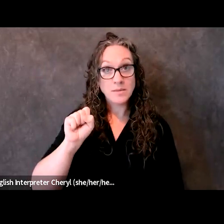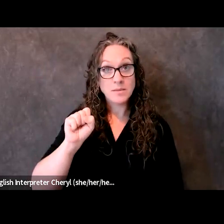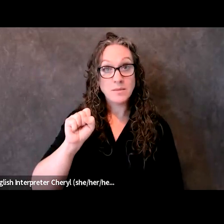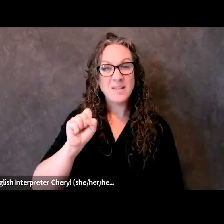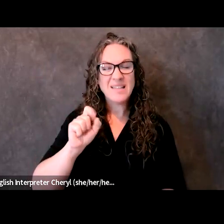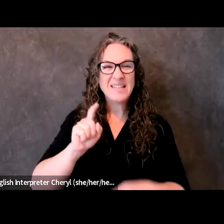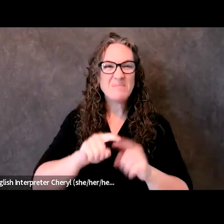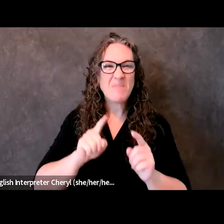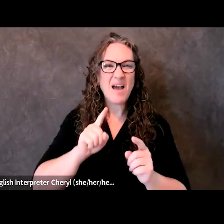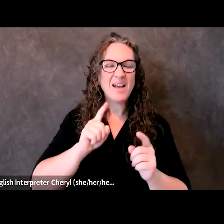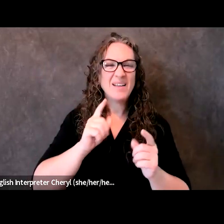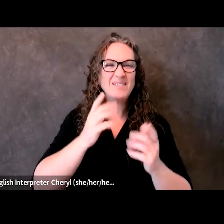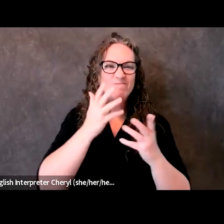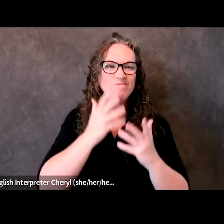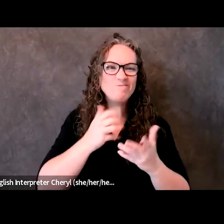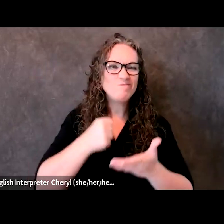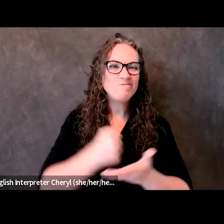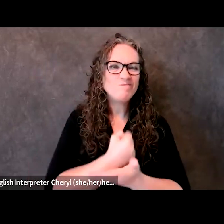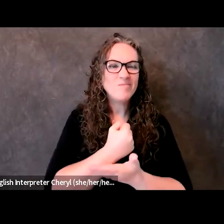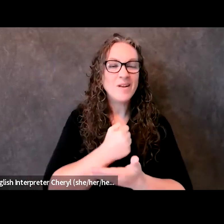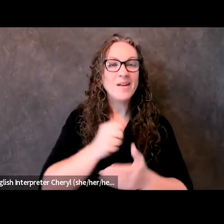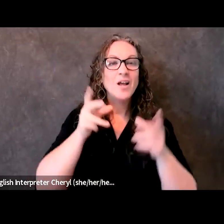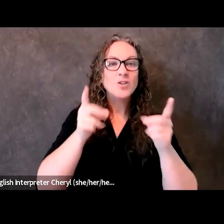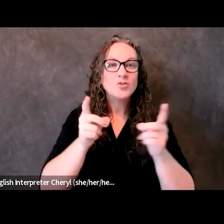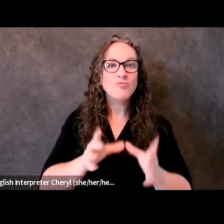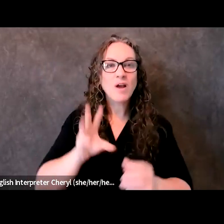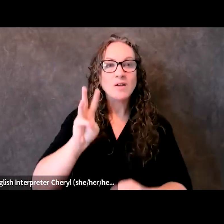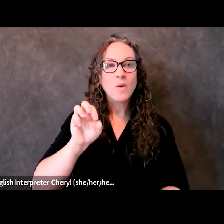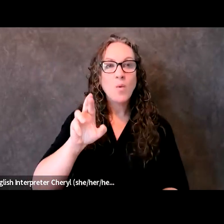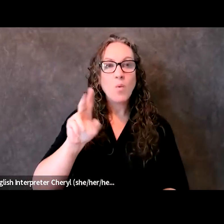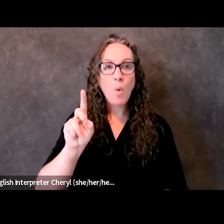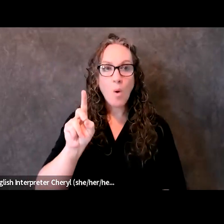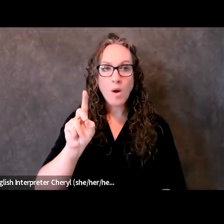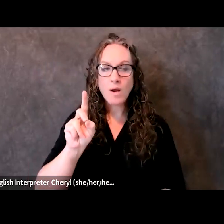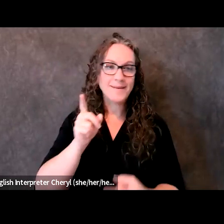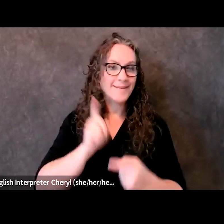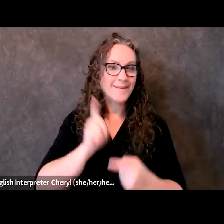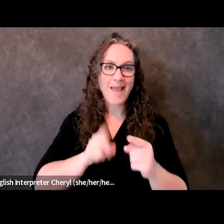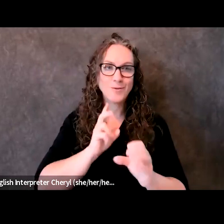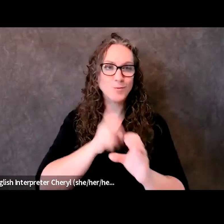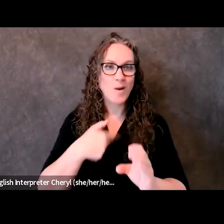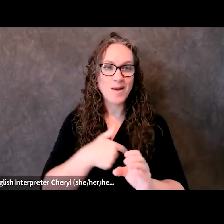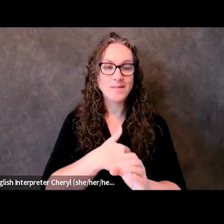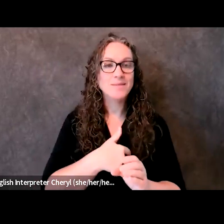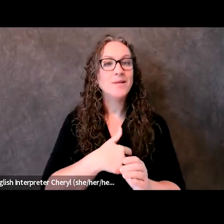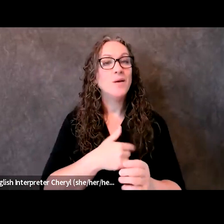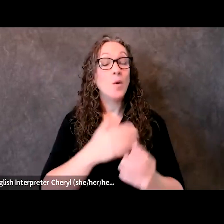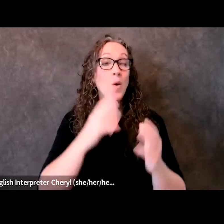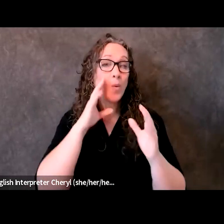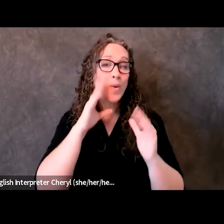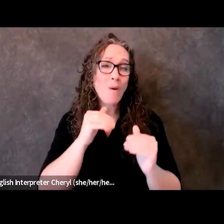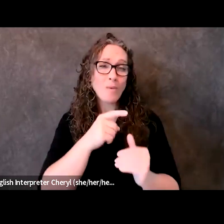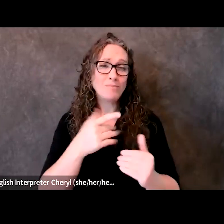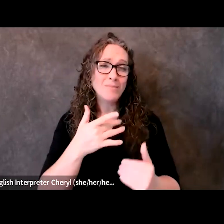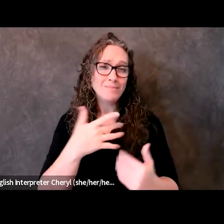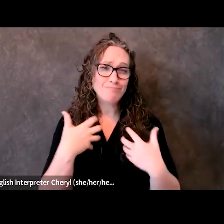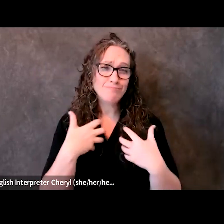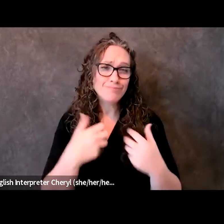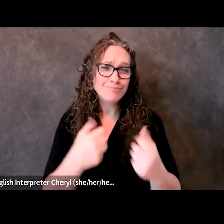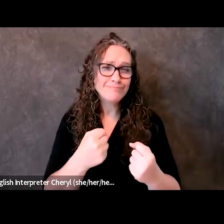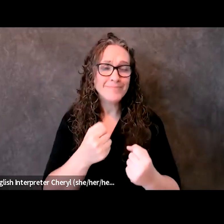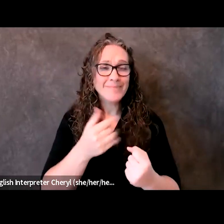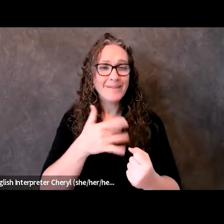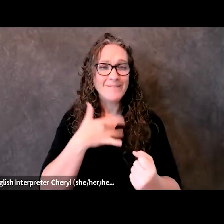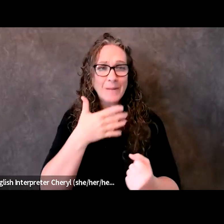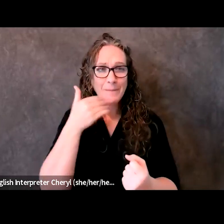Unfortunately, Director Ward's under the weather today and is unable to join us, but we're going to wish her a speedy recovery. I will take a